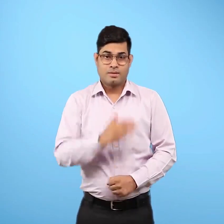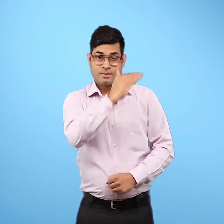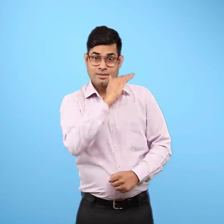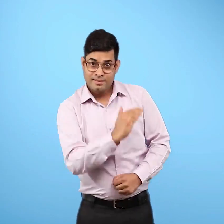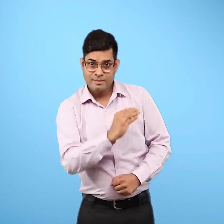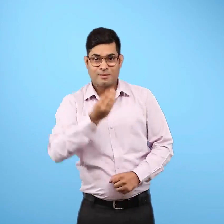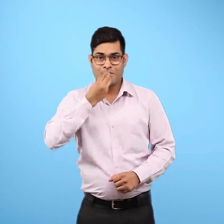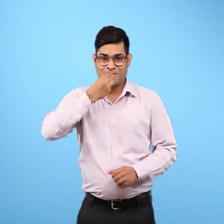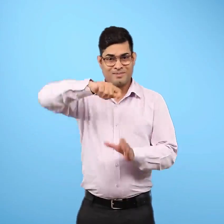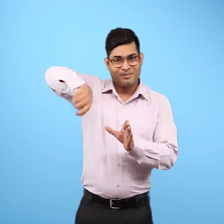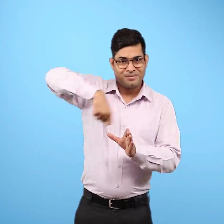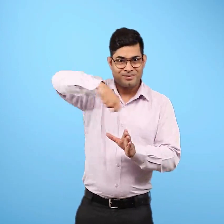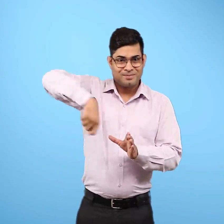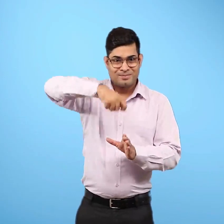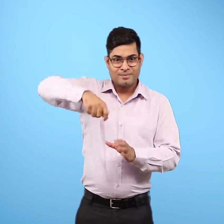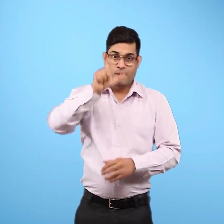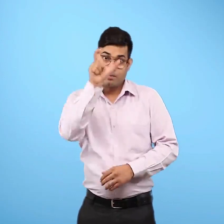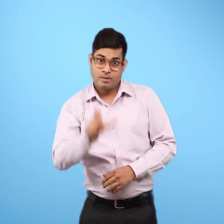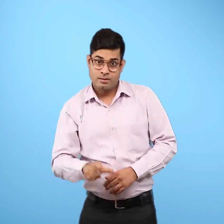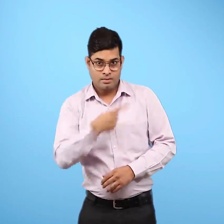Cook, Rs 65.